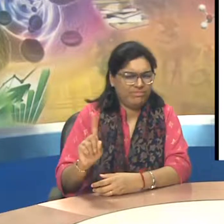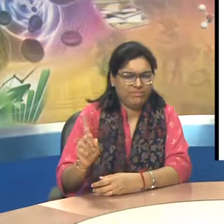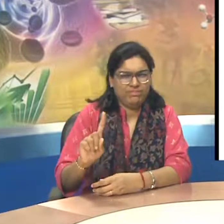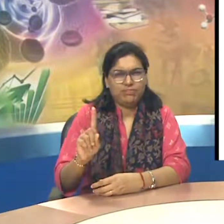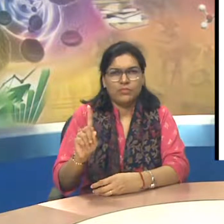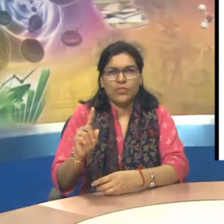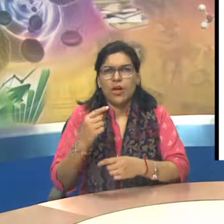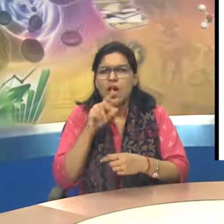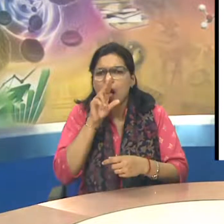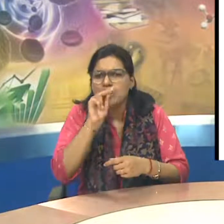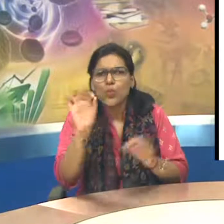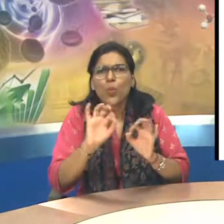Communication